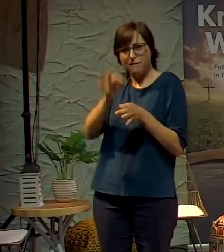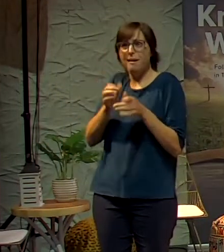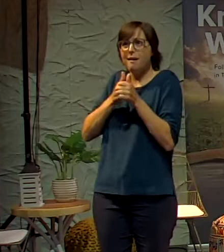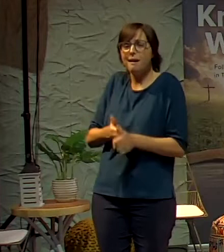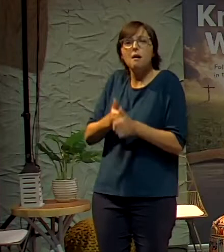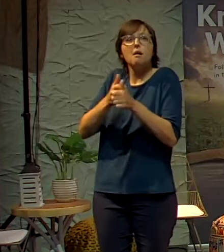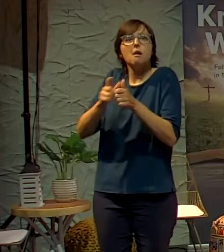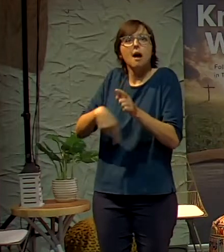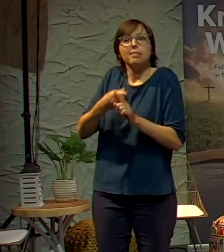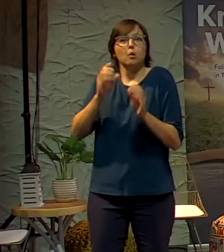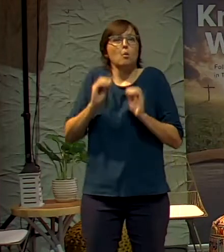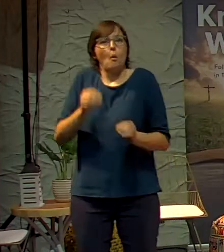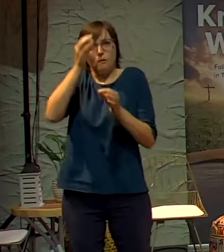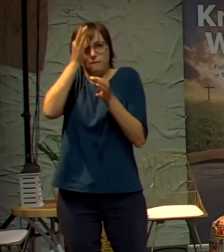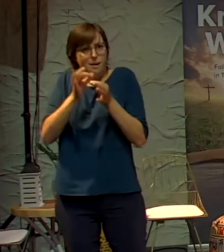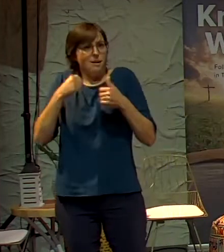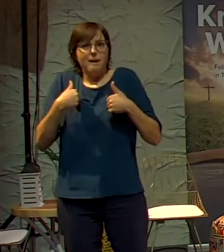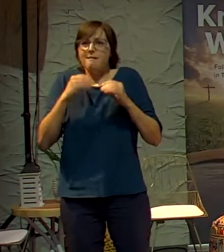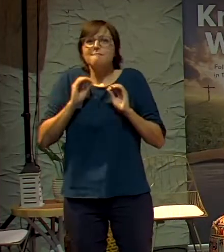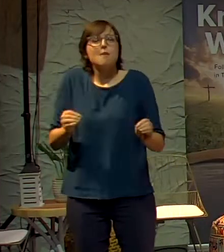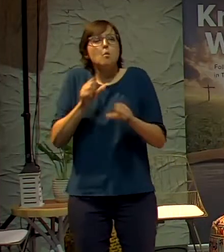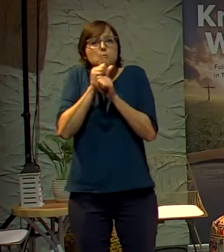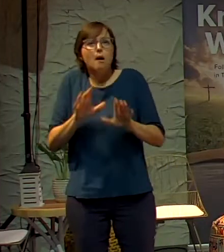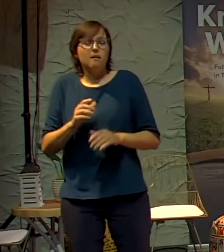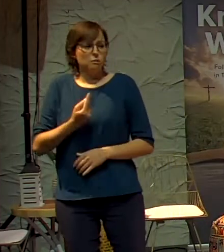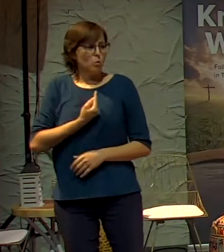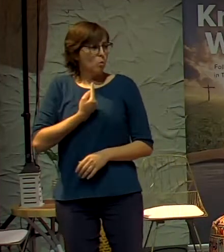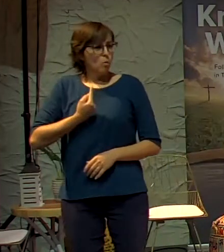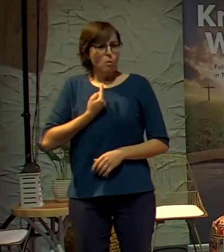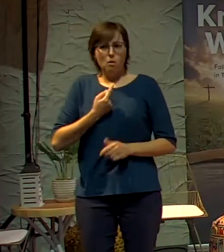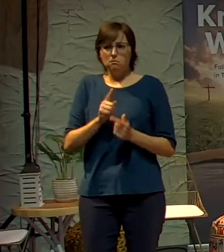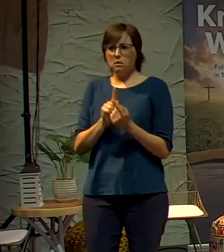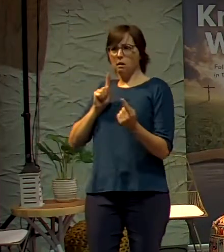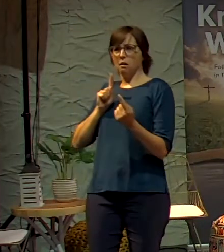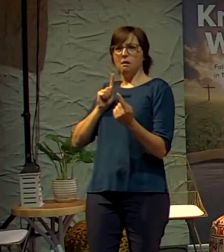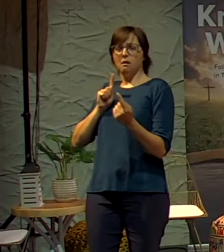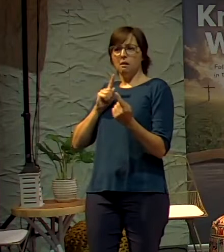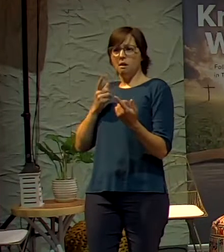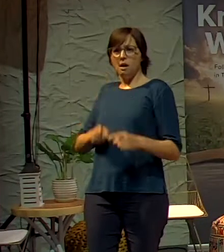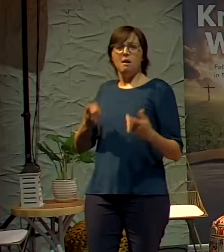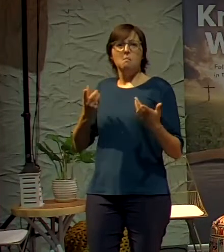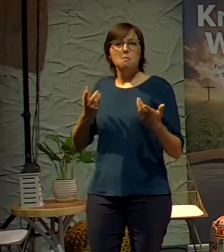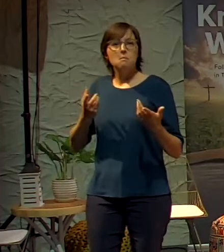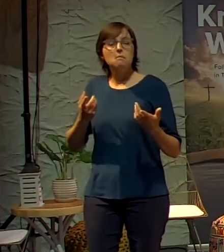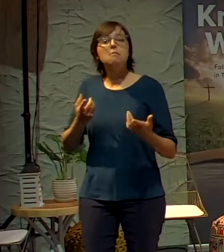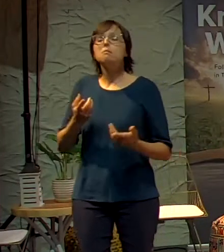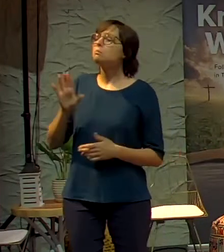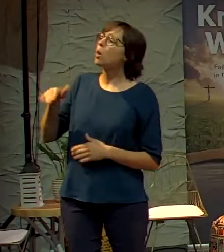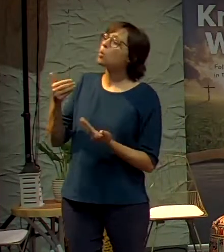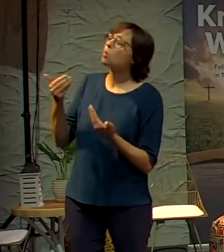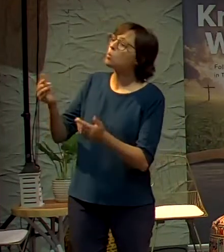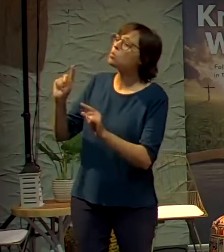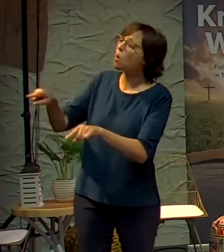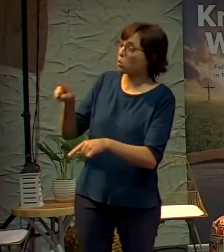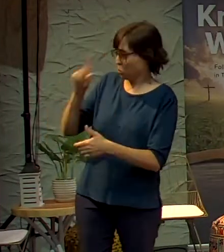in the cold, outsiders to a grace and wondering what happened. Then Jesus turned to the captain and said, go, what you believed